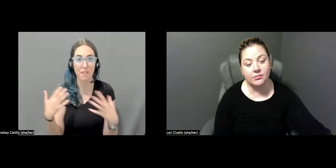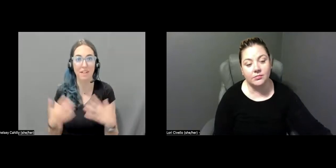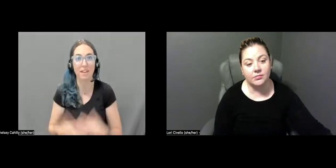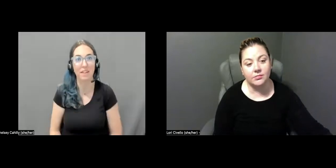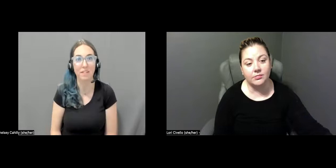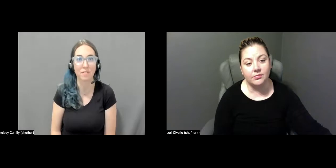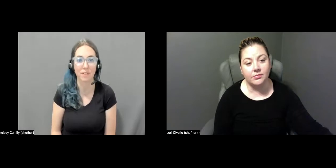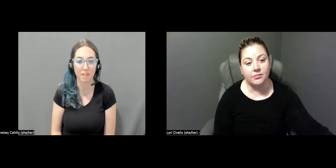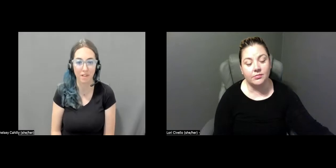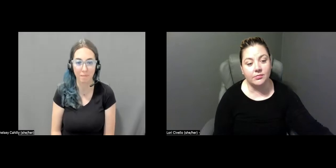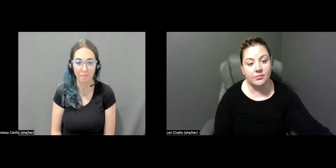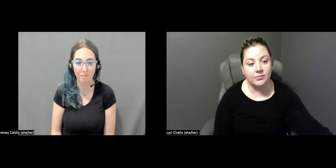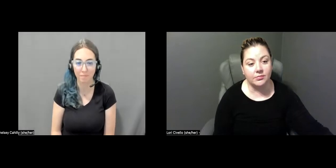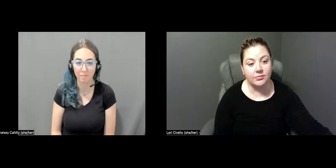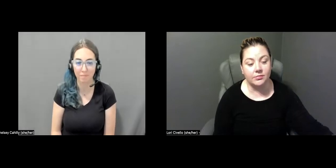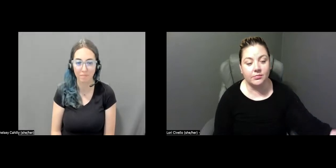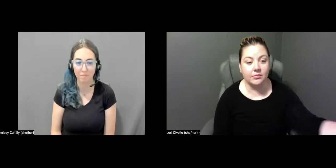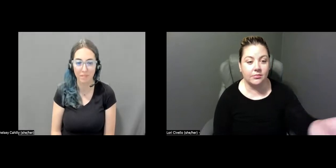more than any of the